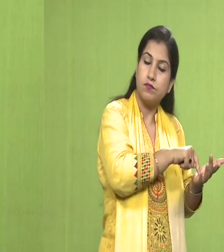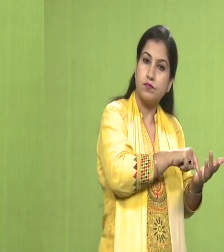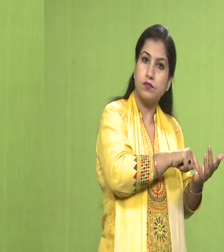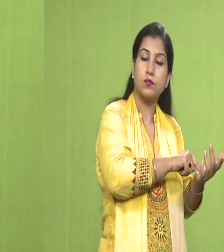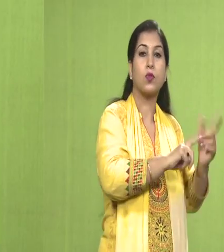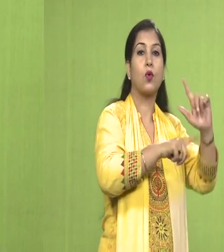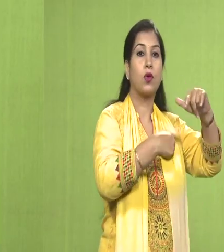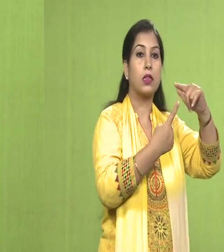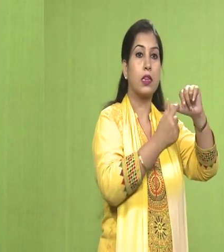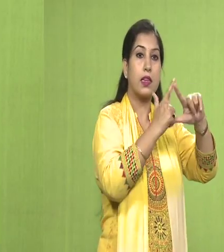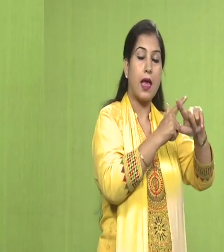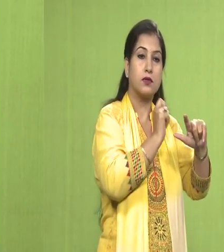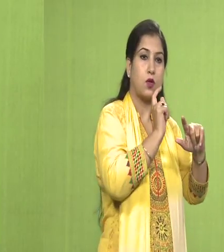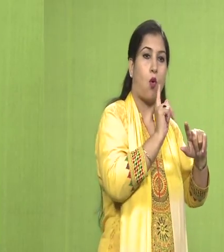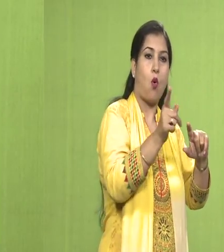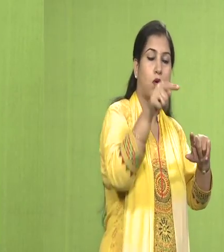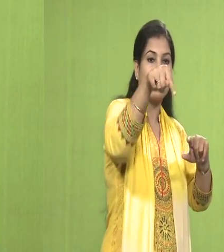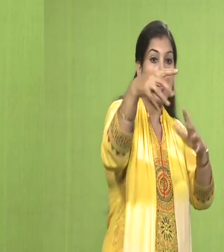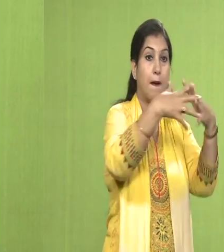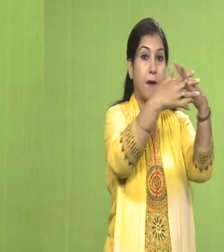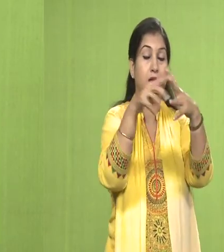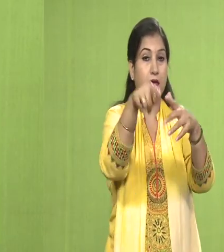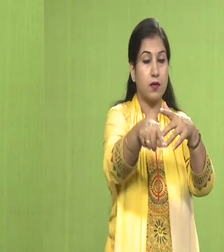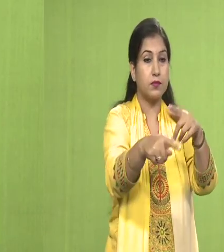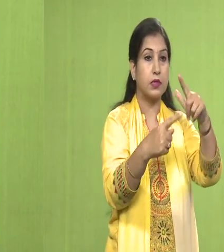imposed taxes on American colonies.